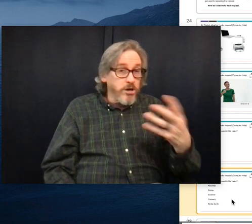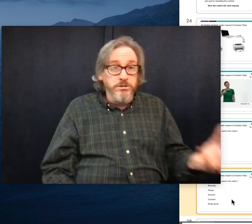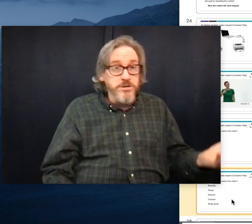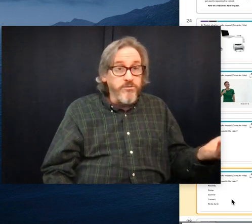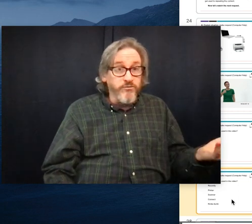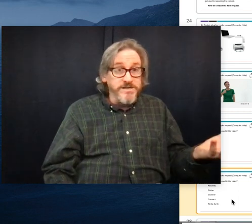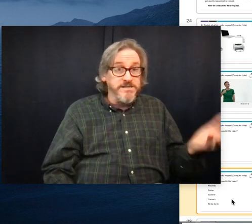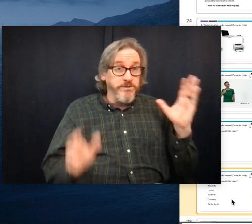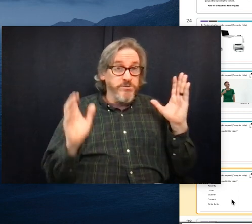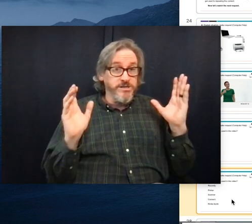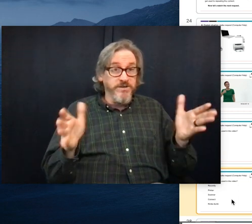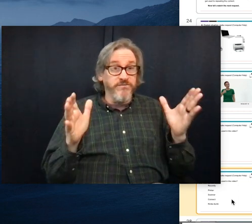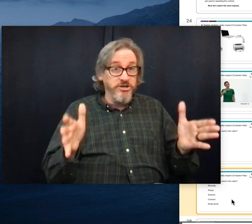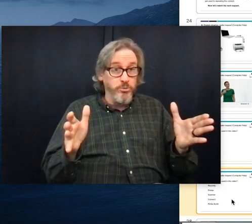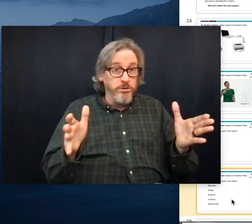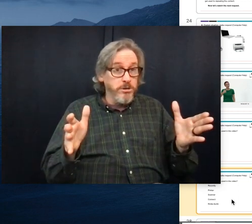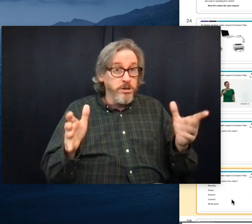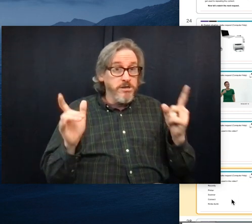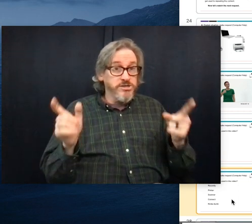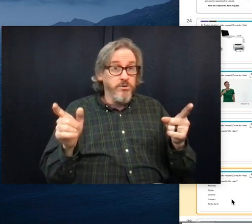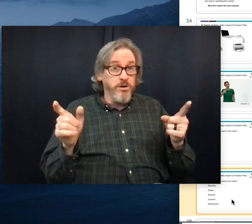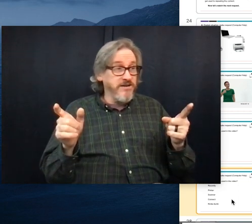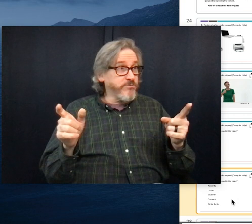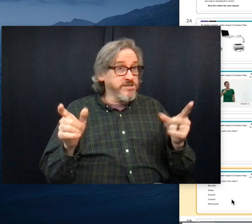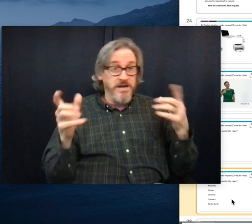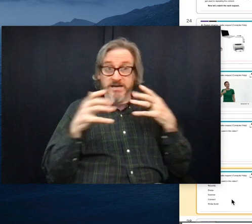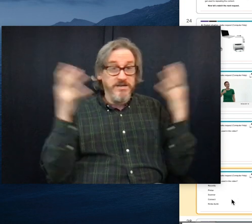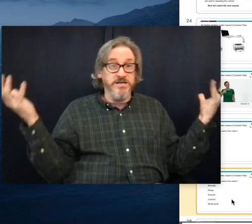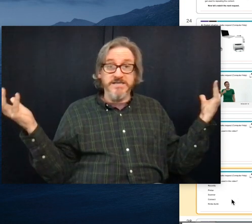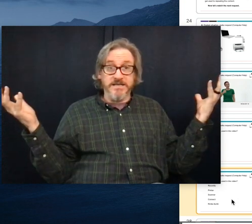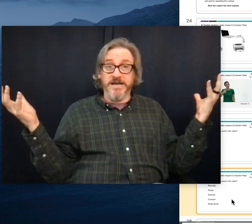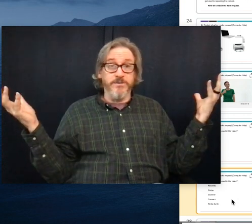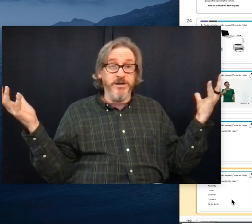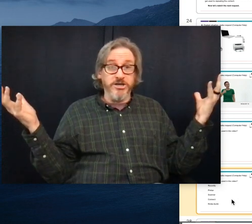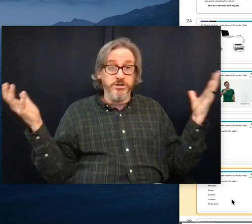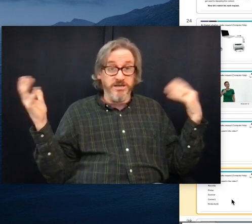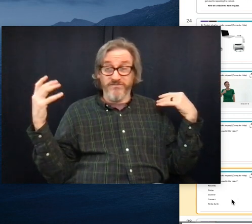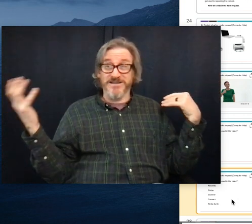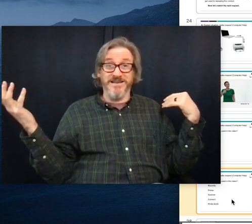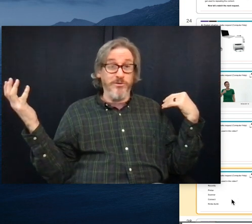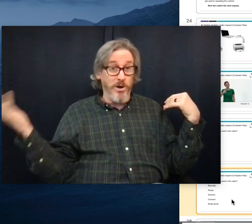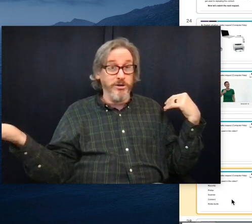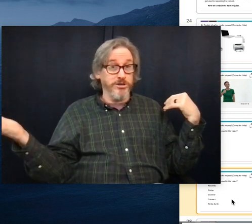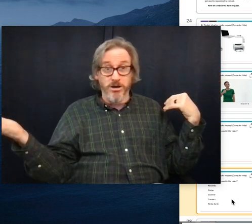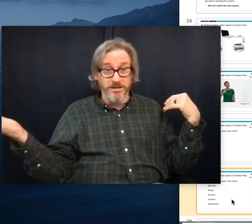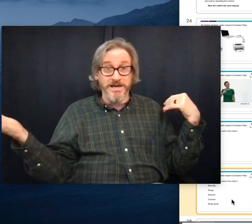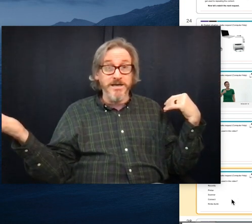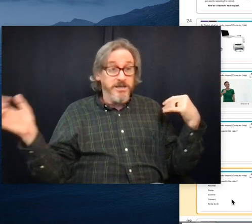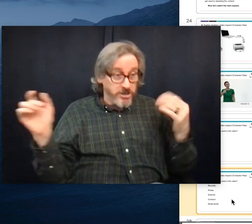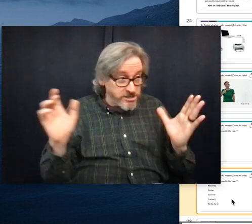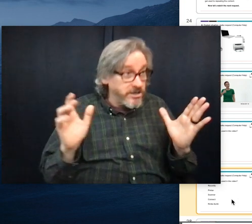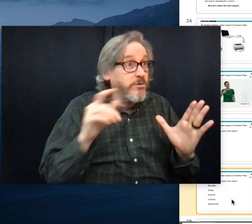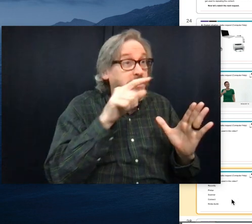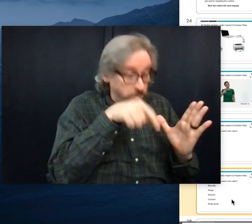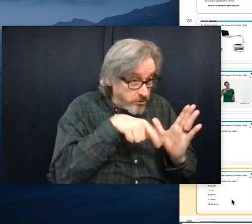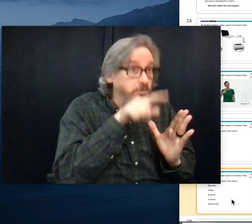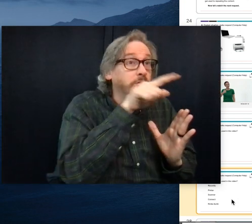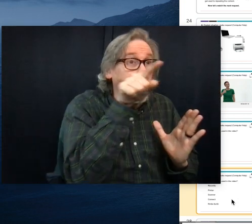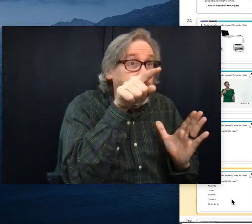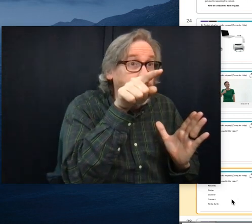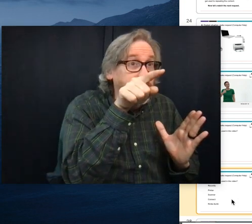For a number of reasons. It was something visual. So a deaf person, and it didn't take a lot of communication. In fact, they didn't want you to talk a lot because they were